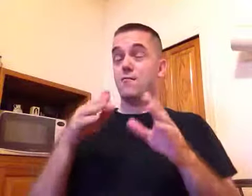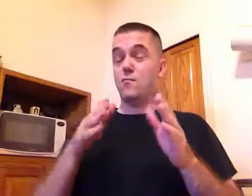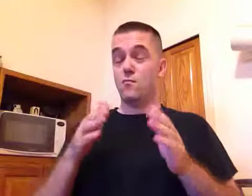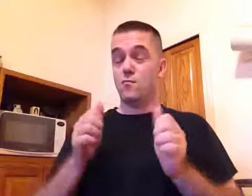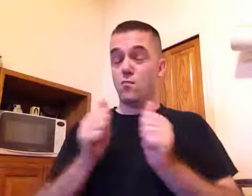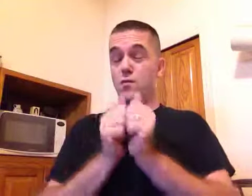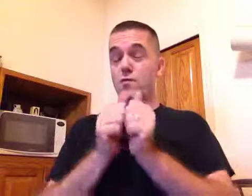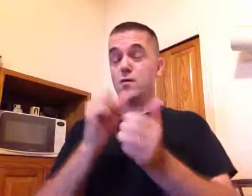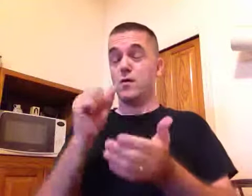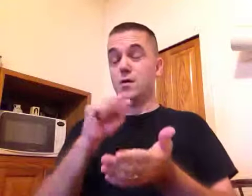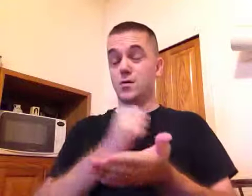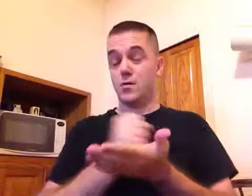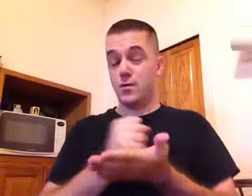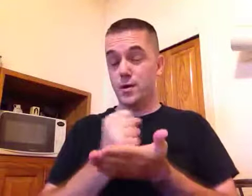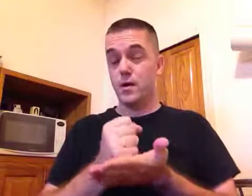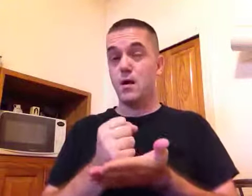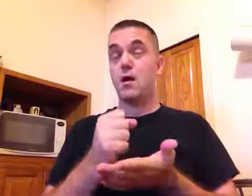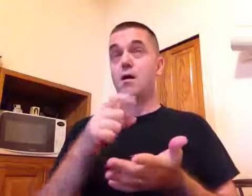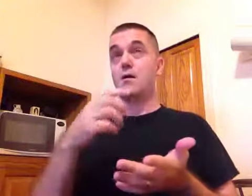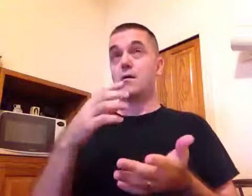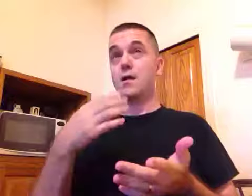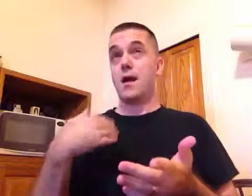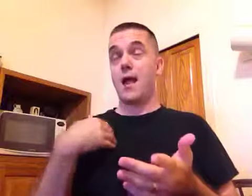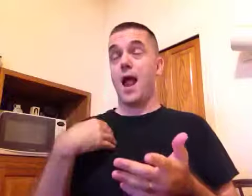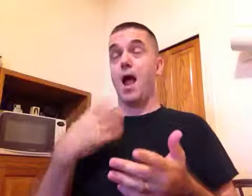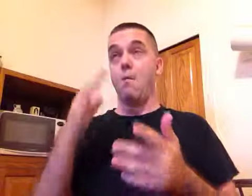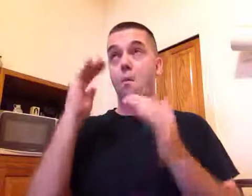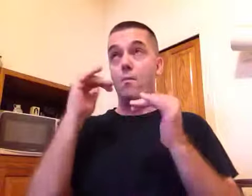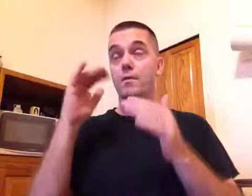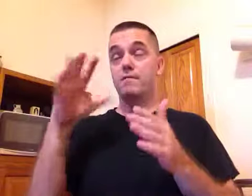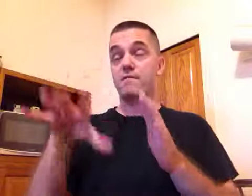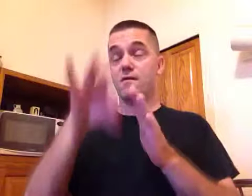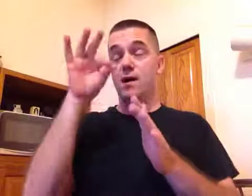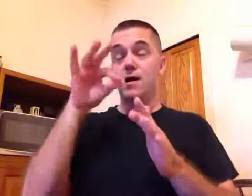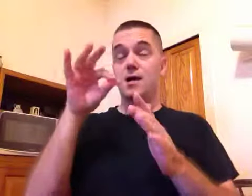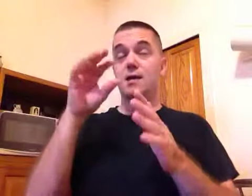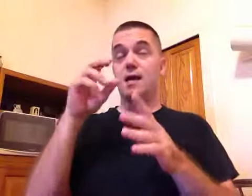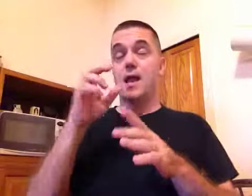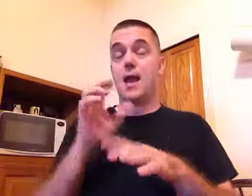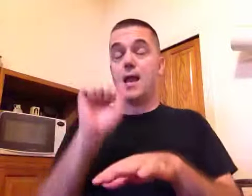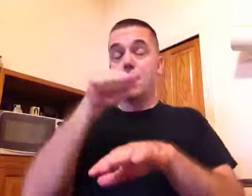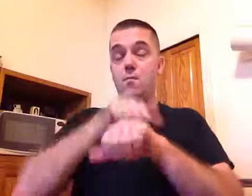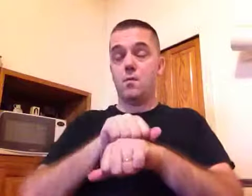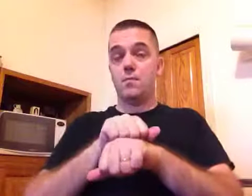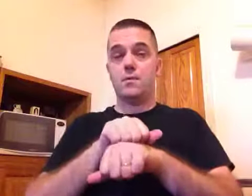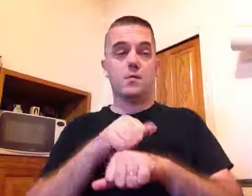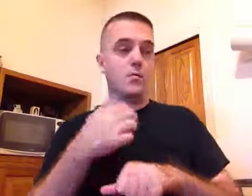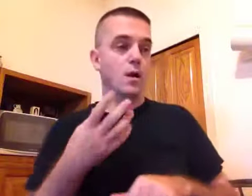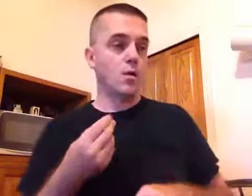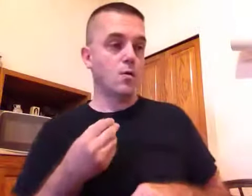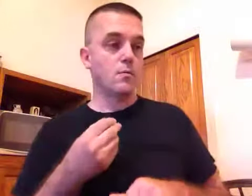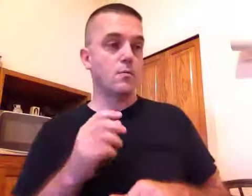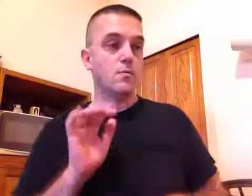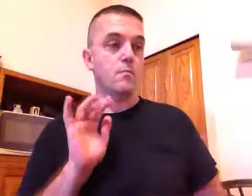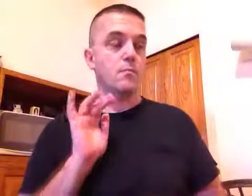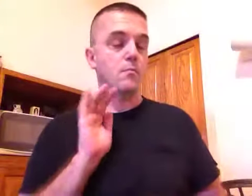at this time until I hopefully find employment in the next few months. Well, what I would do is push pause on your total